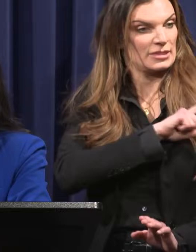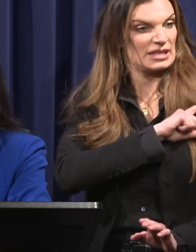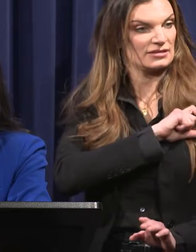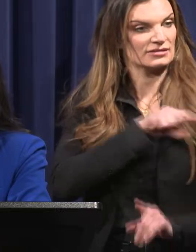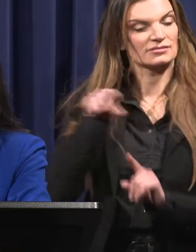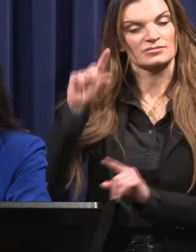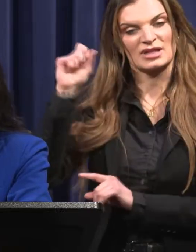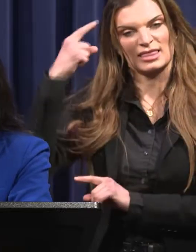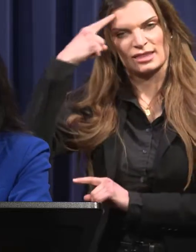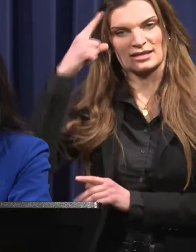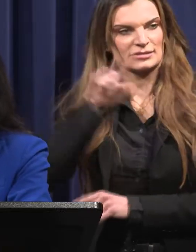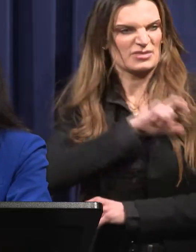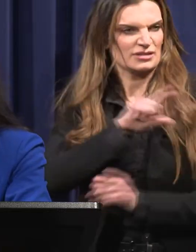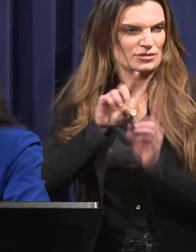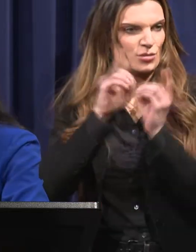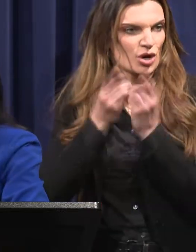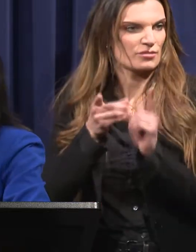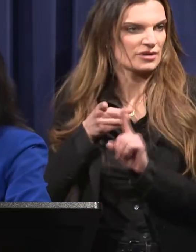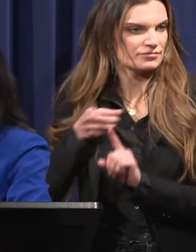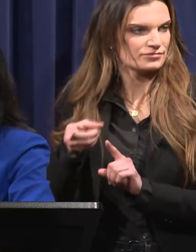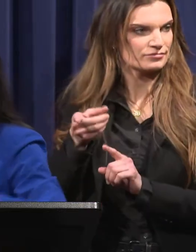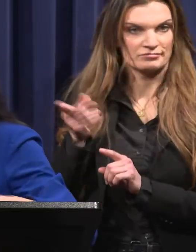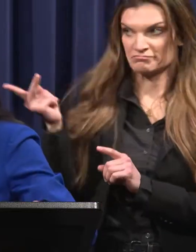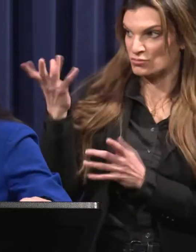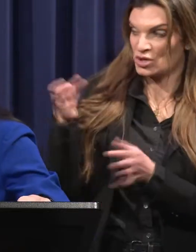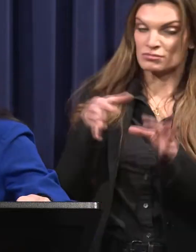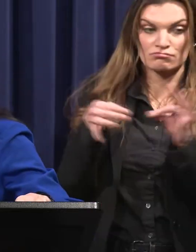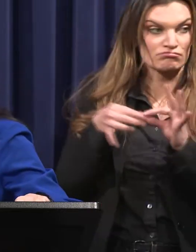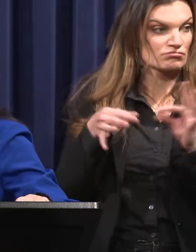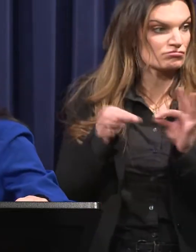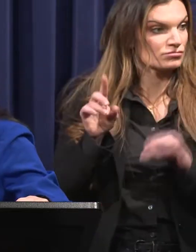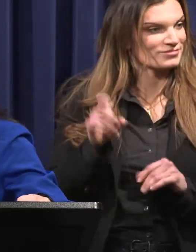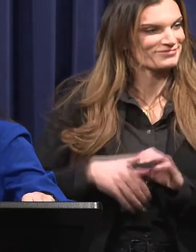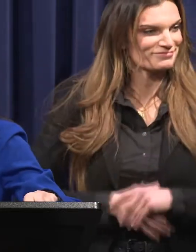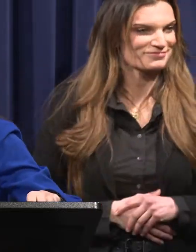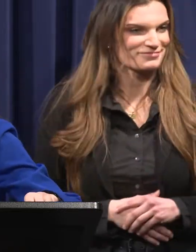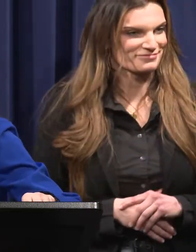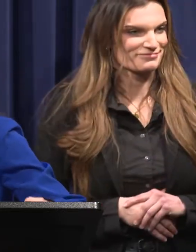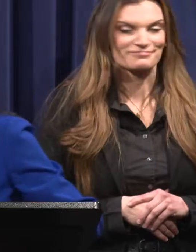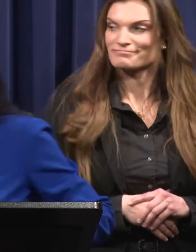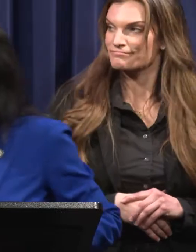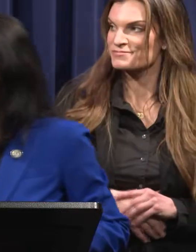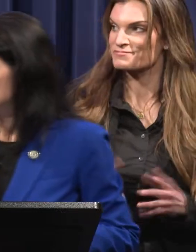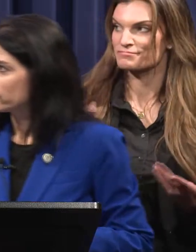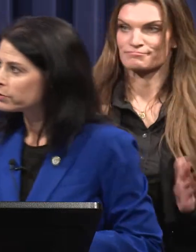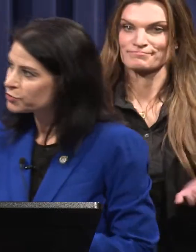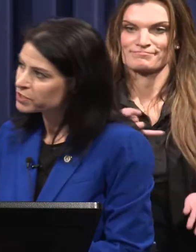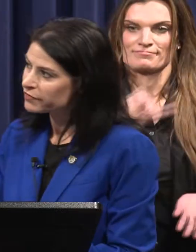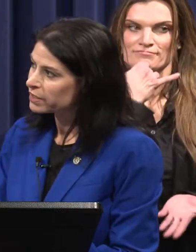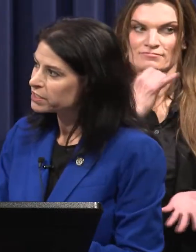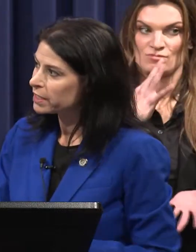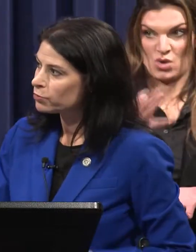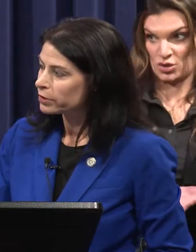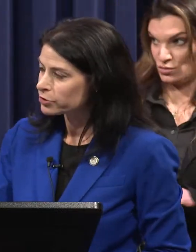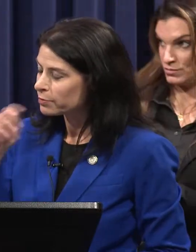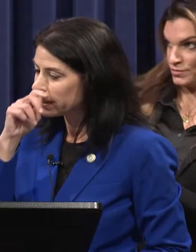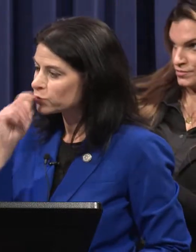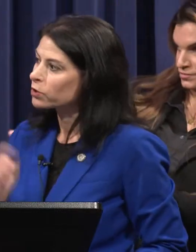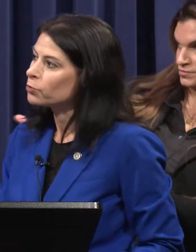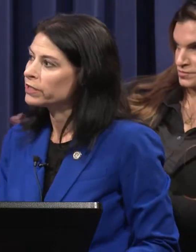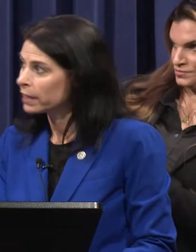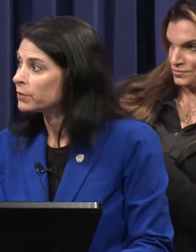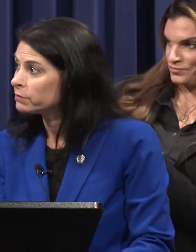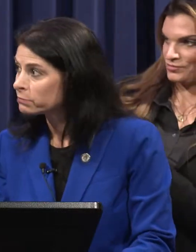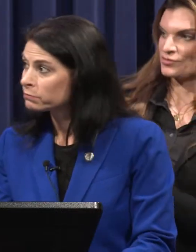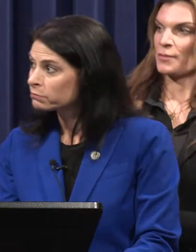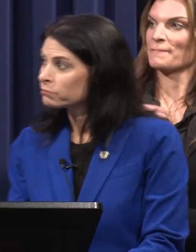Lansing Police Department? Gage, do you want to elaborate on this? Because I don't want to misspeak, and I want to make sure that you specifically state what those complaints